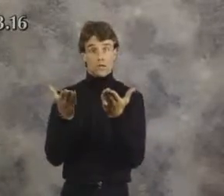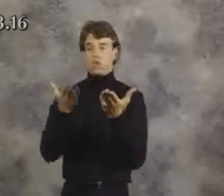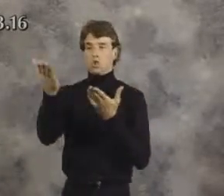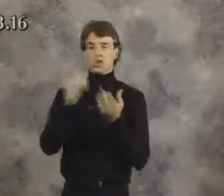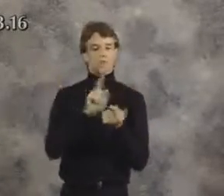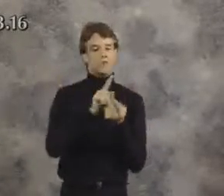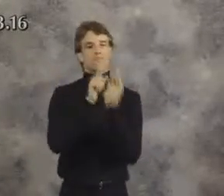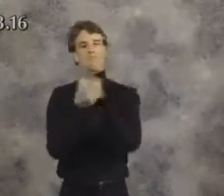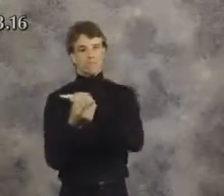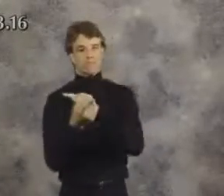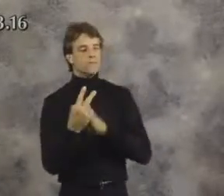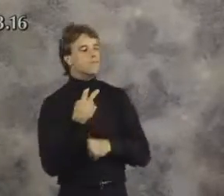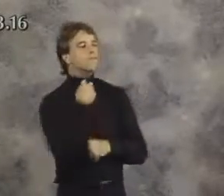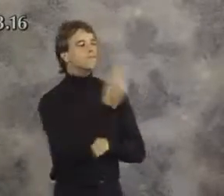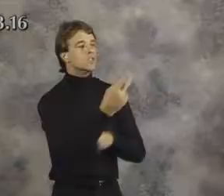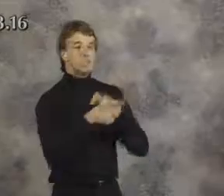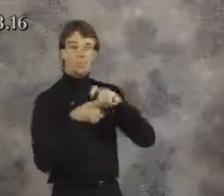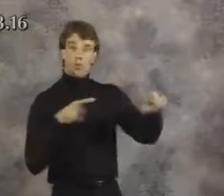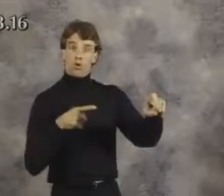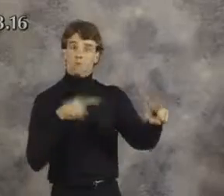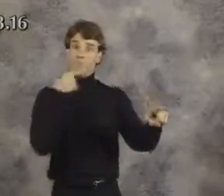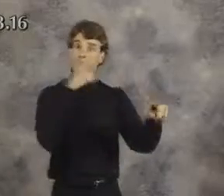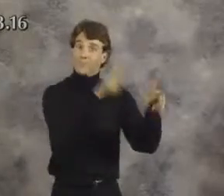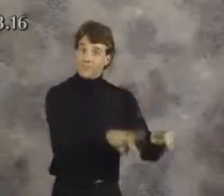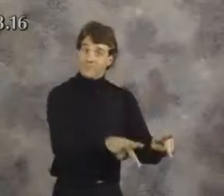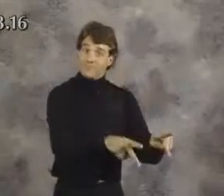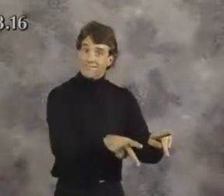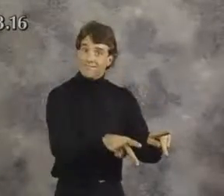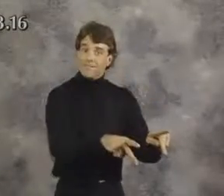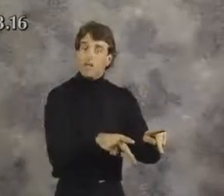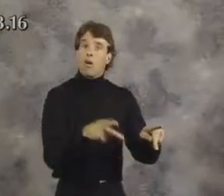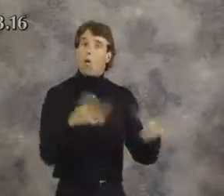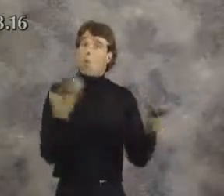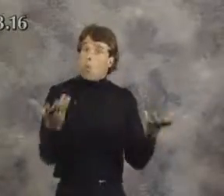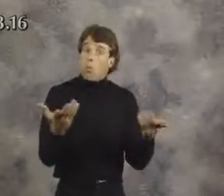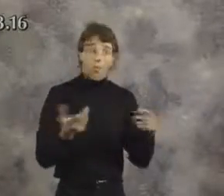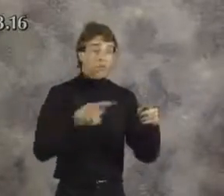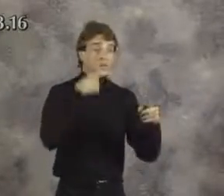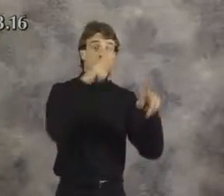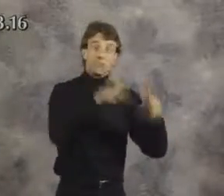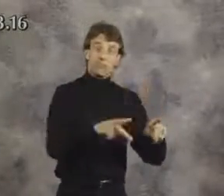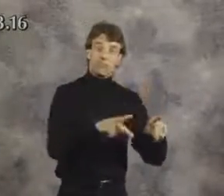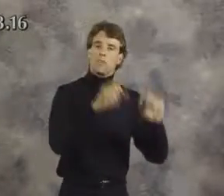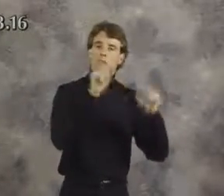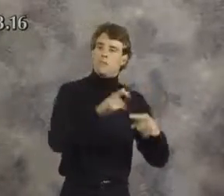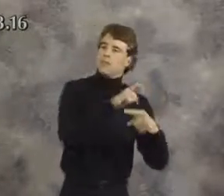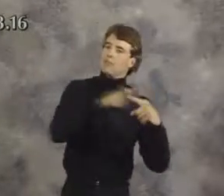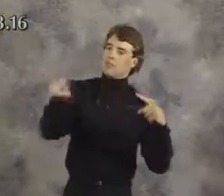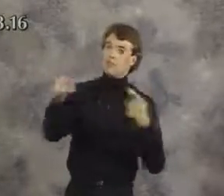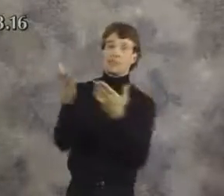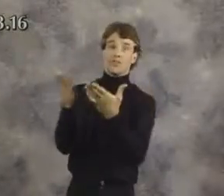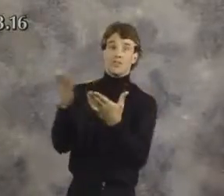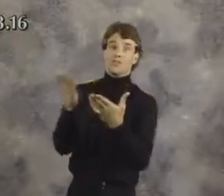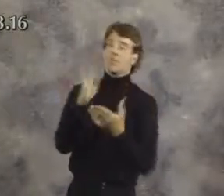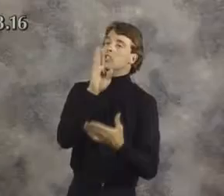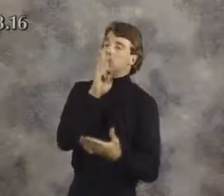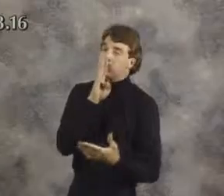relay service. The service translates my typed message to voice for the hearing person.